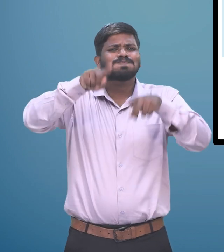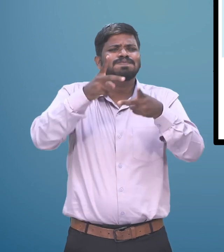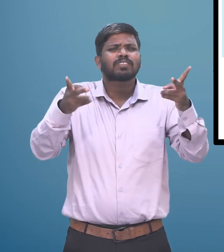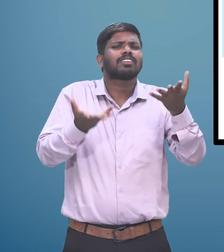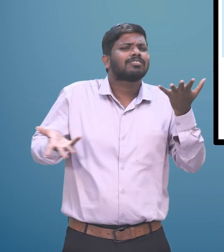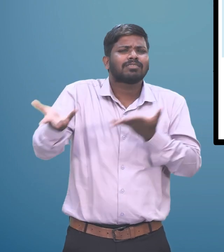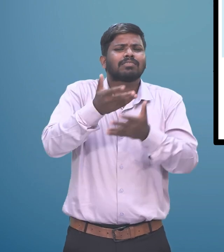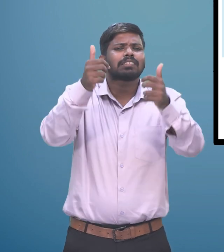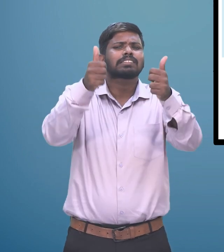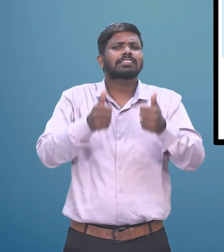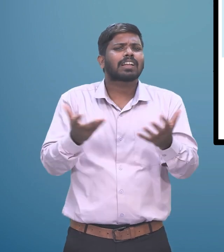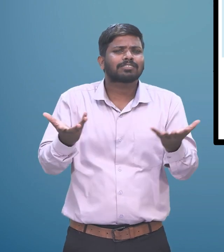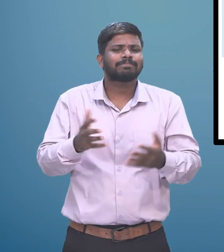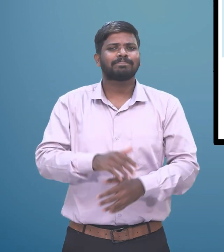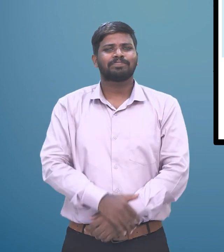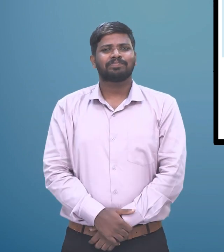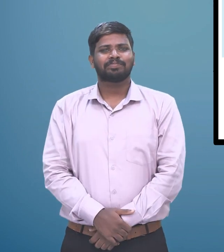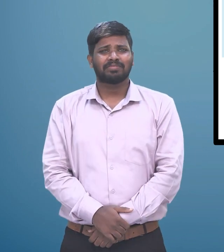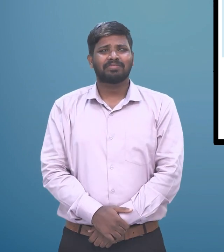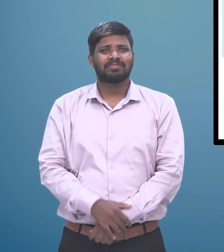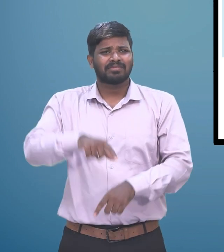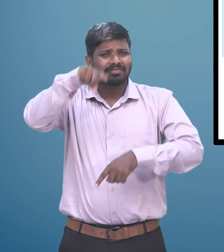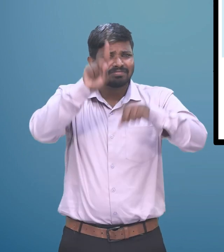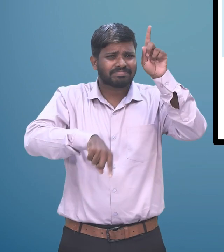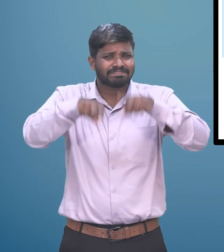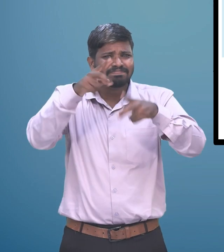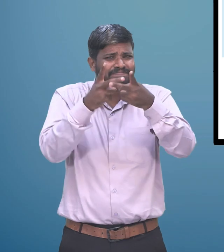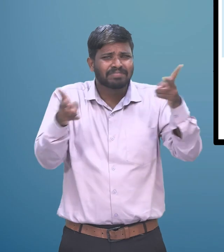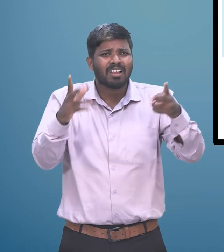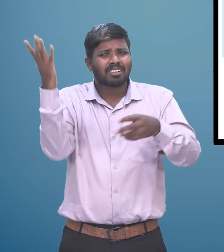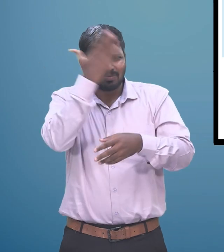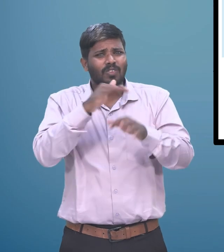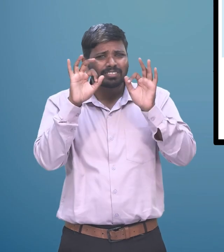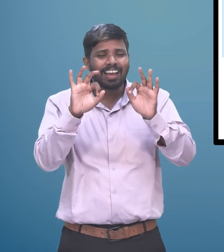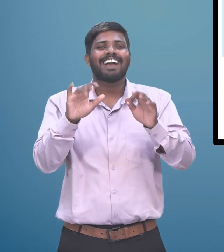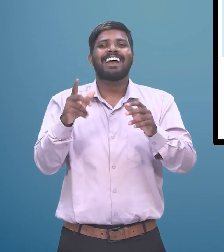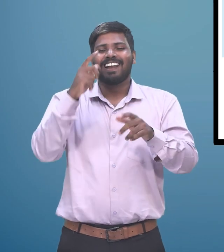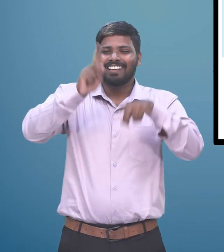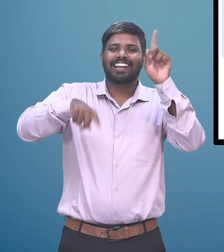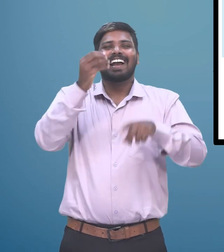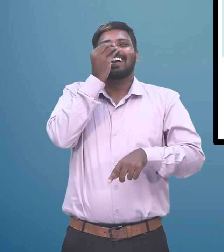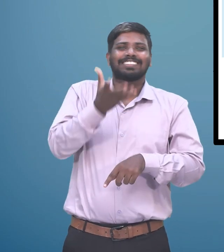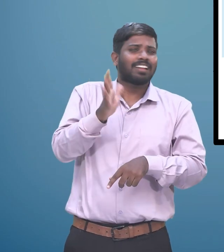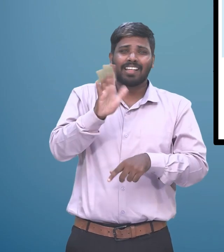in terms of diversity. While diversity is indeed beautiful, making sense of it is not so